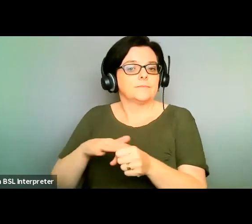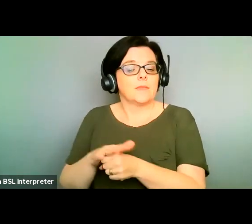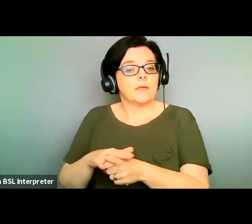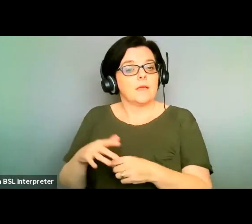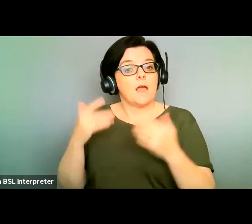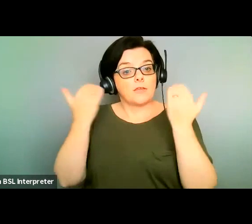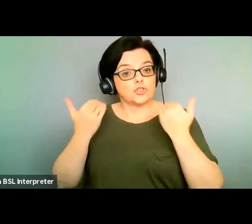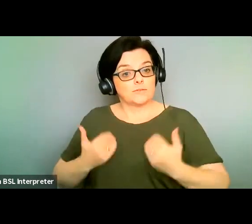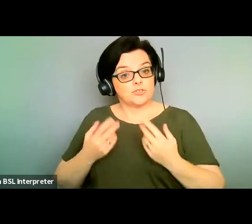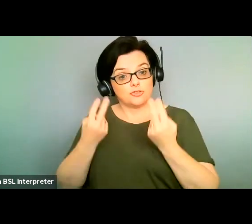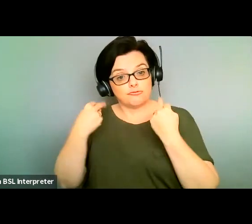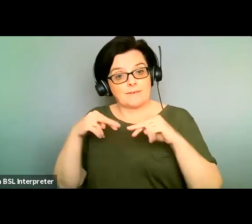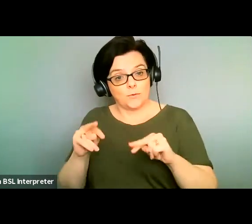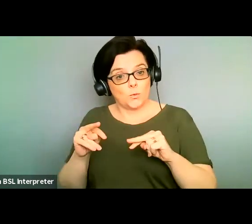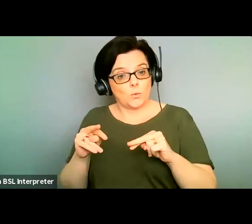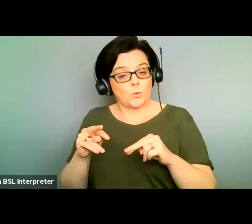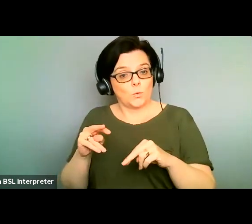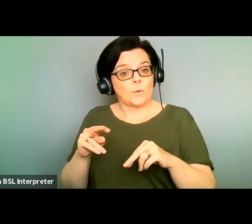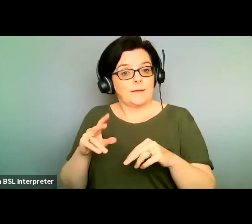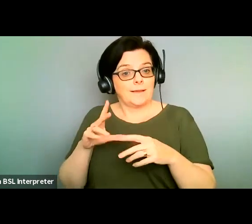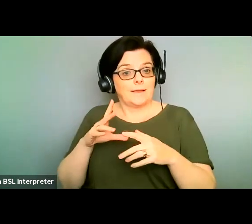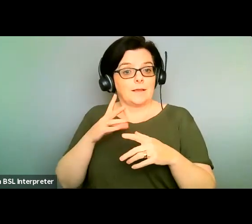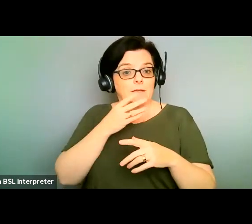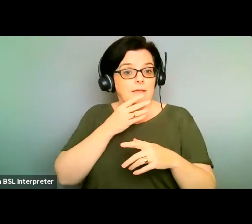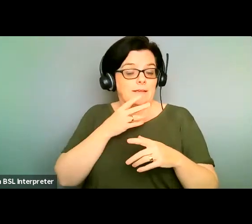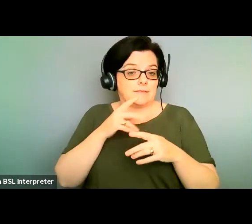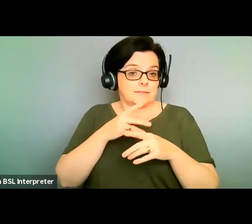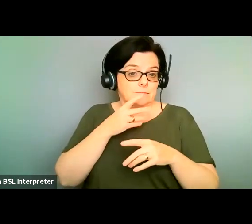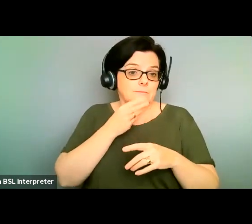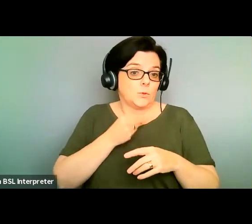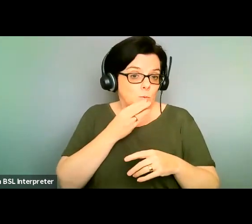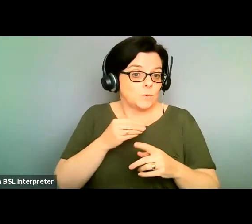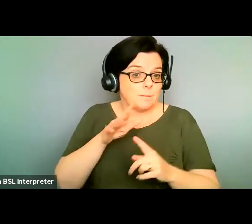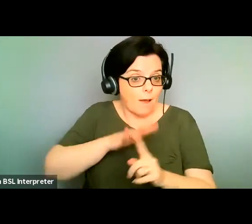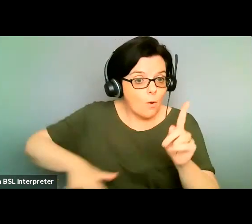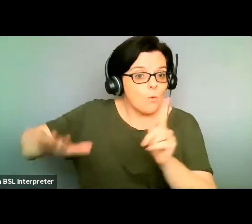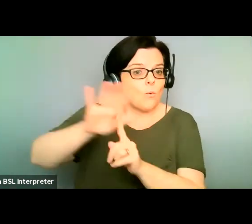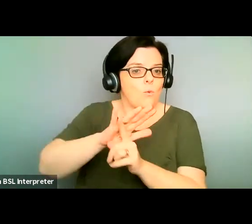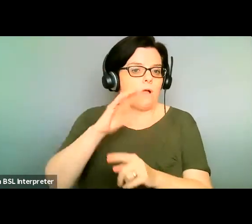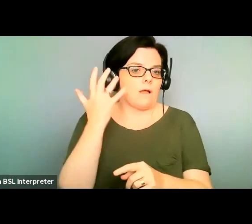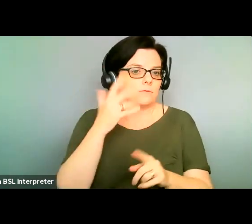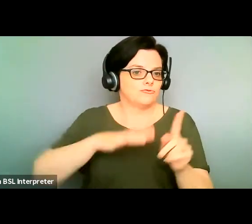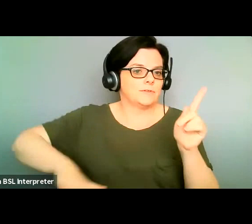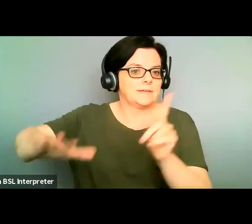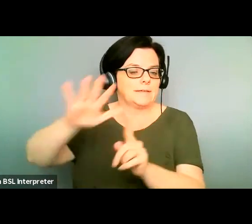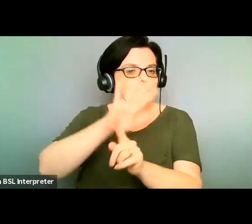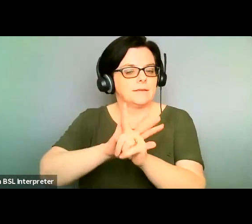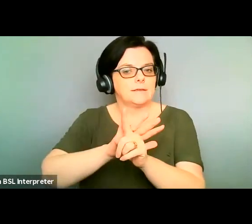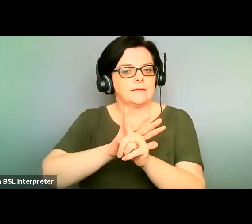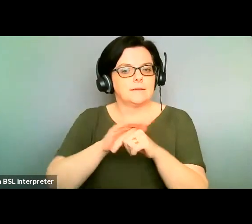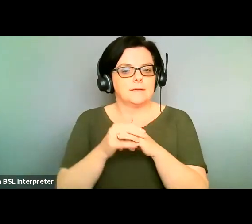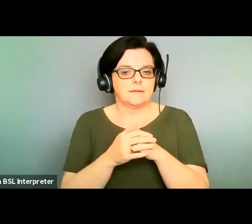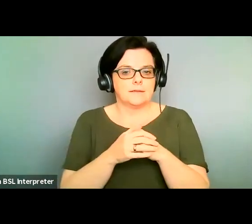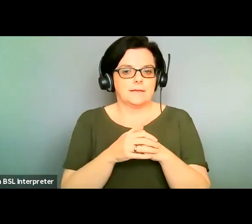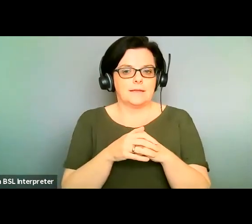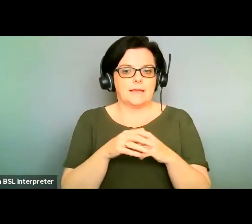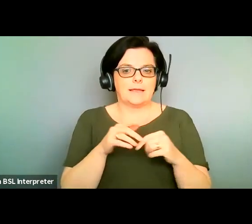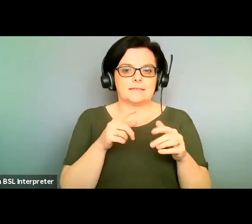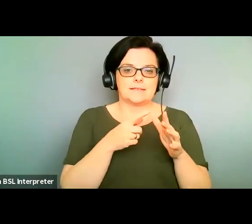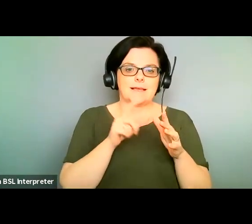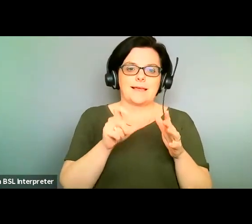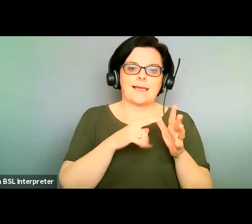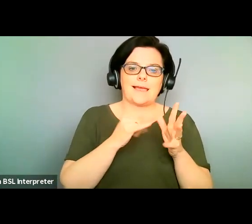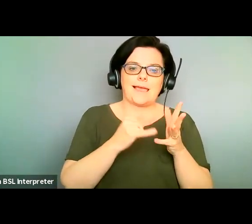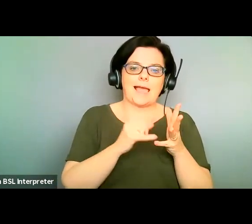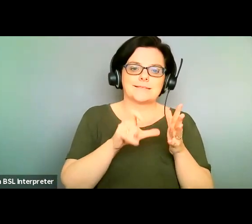rest of the country, and there's some guidance from Lead and Cascada and